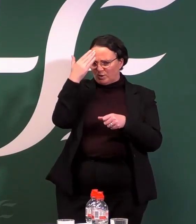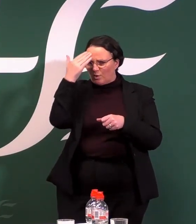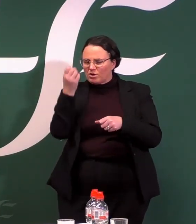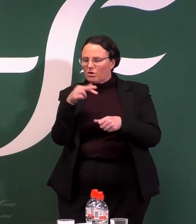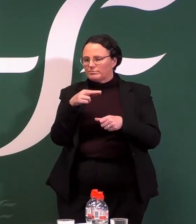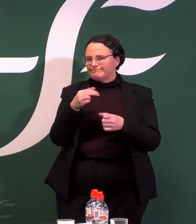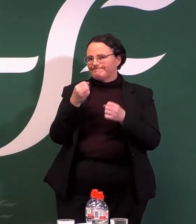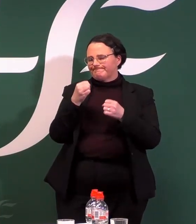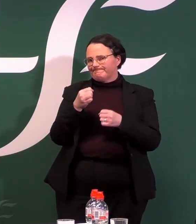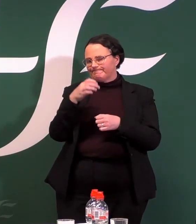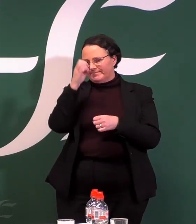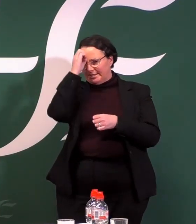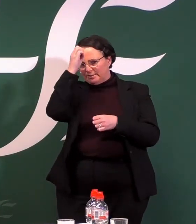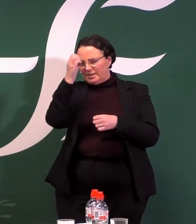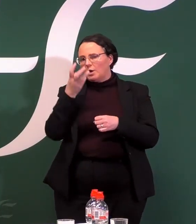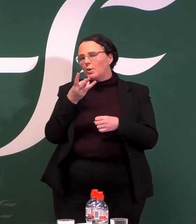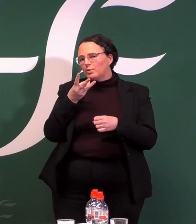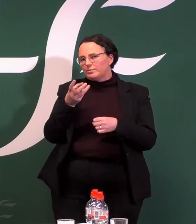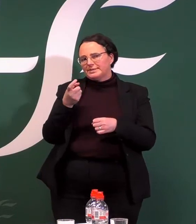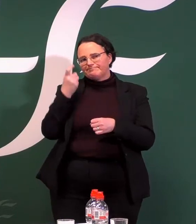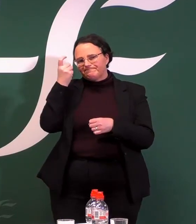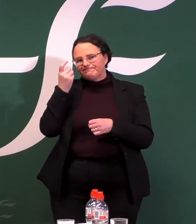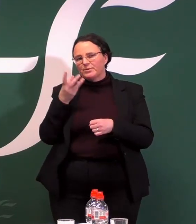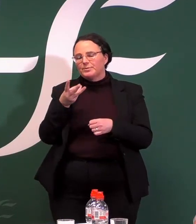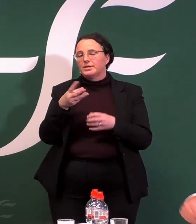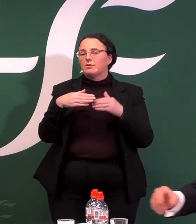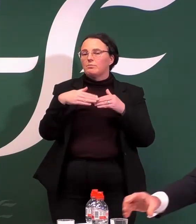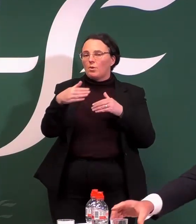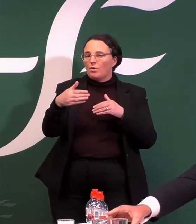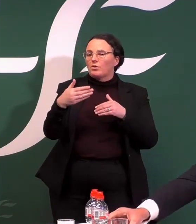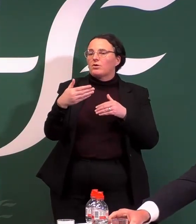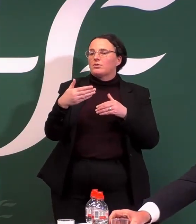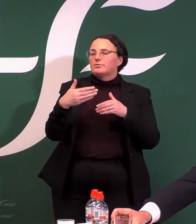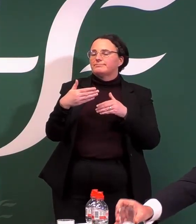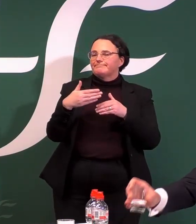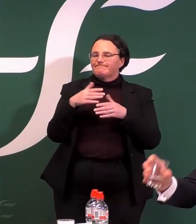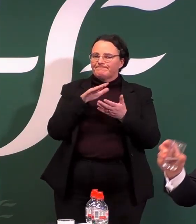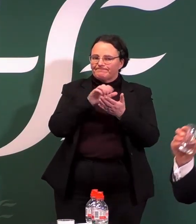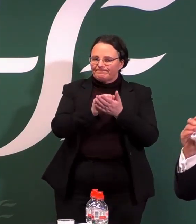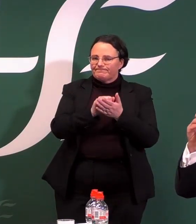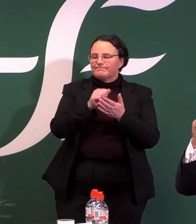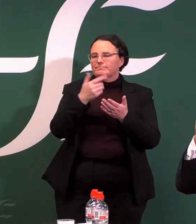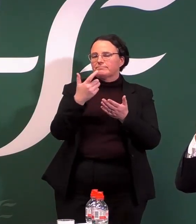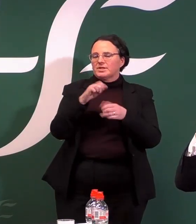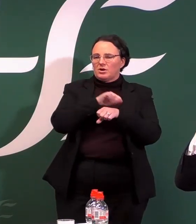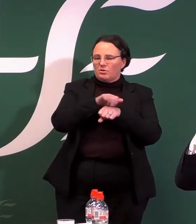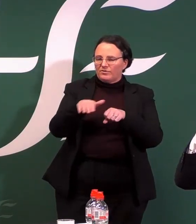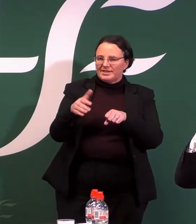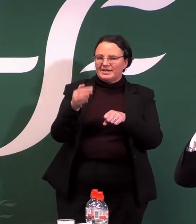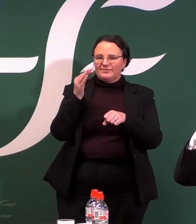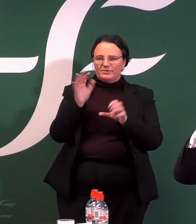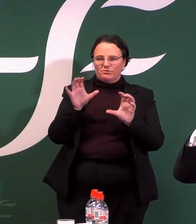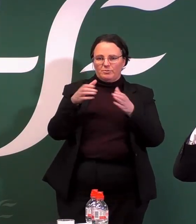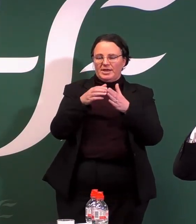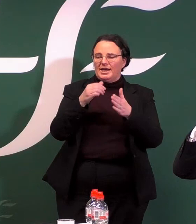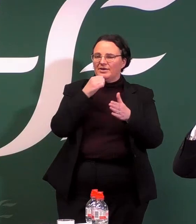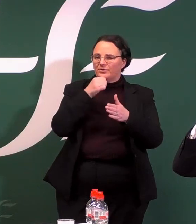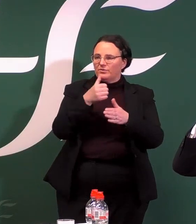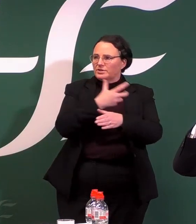that there'd be more cases in unvaccinated groups, so why